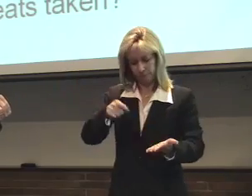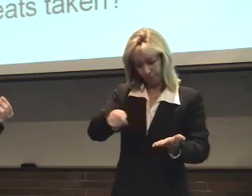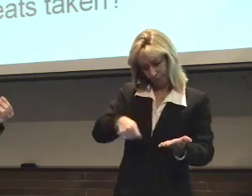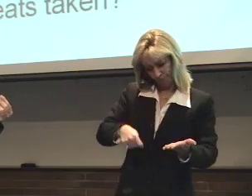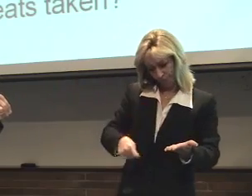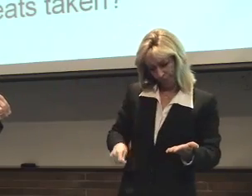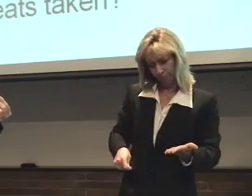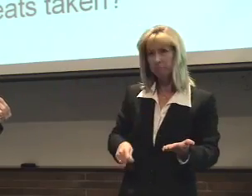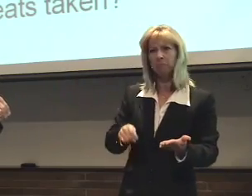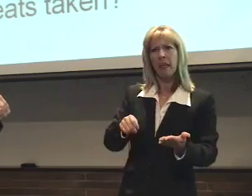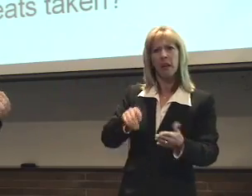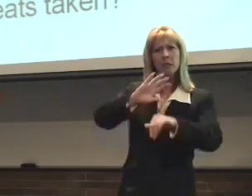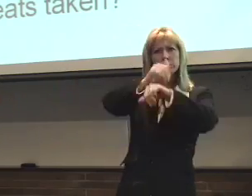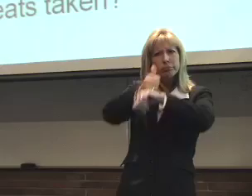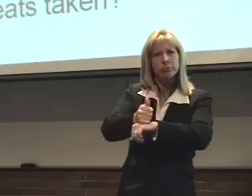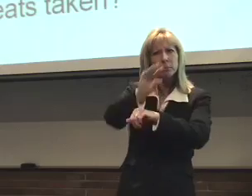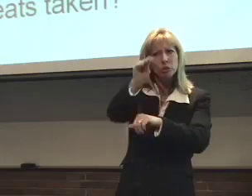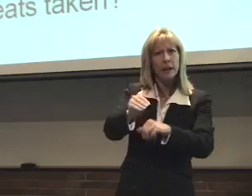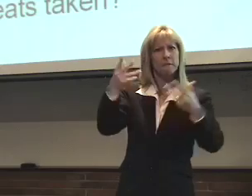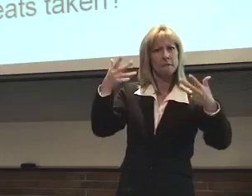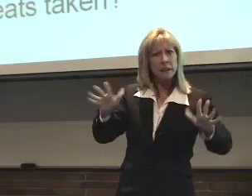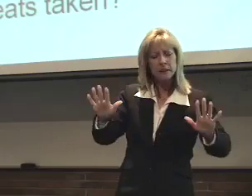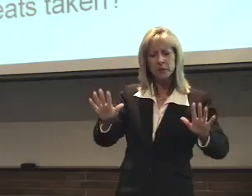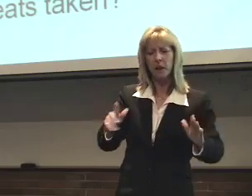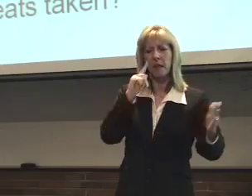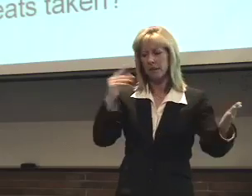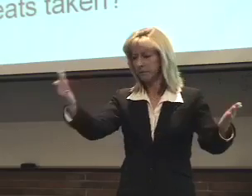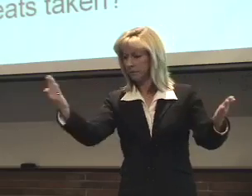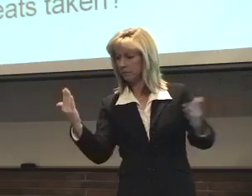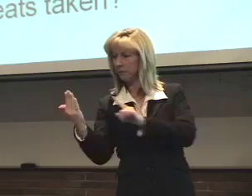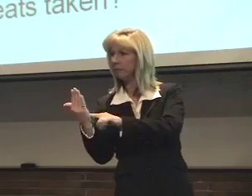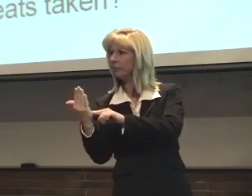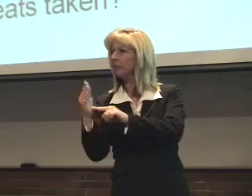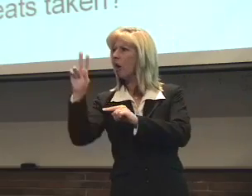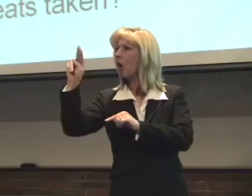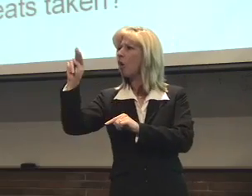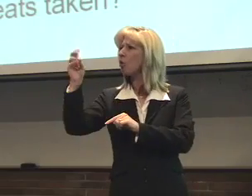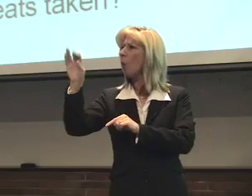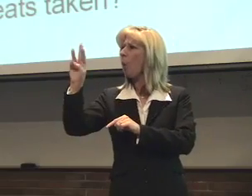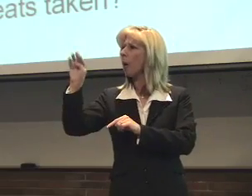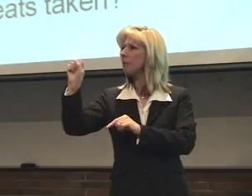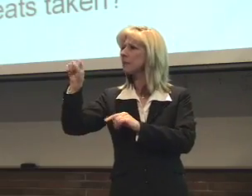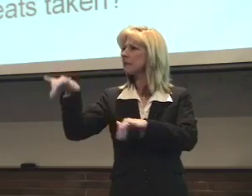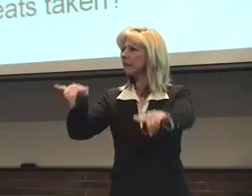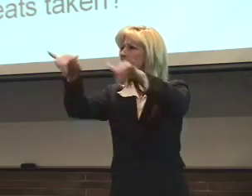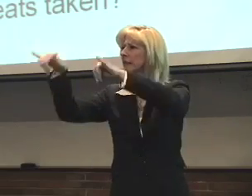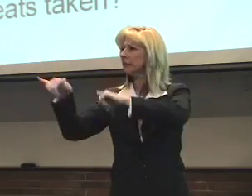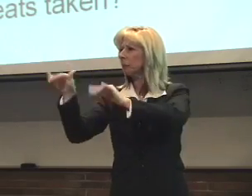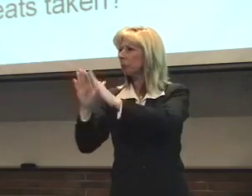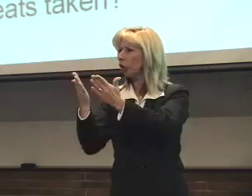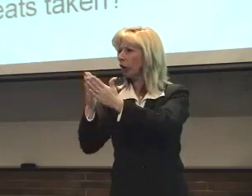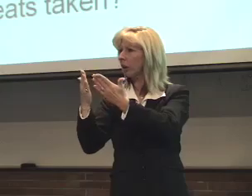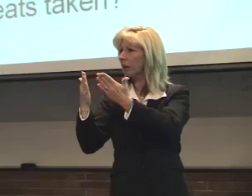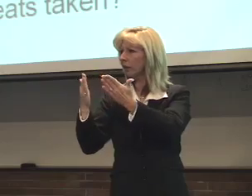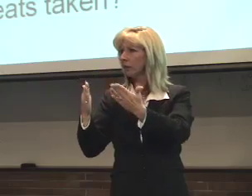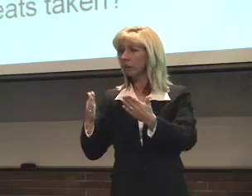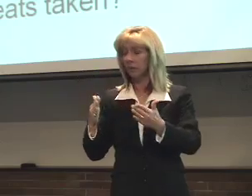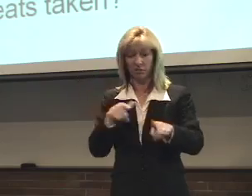by ages, so that you can scale their score and see how they fit in. And nobody was over 7. These guys were not, they were little. They